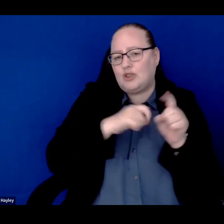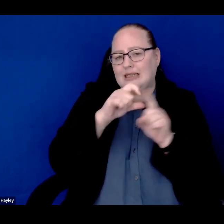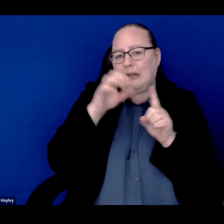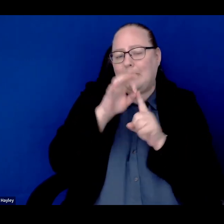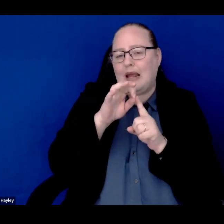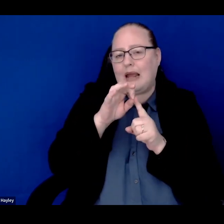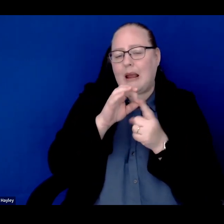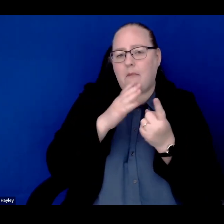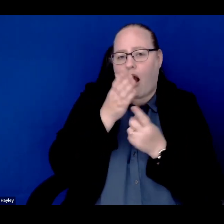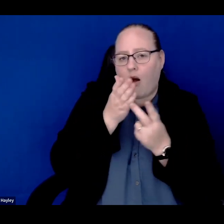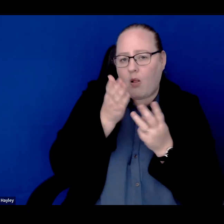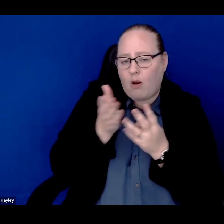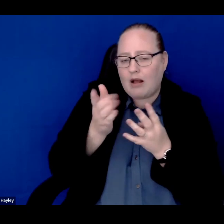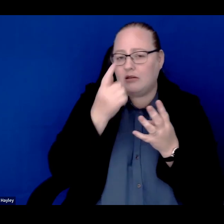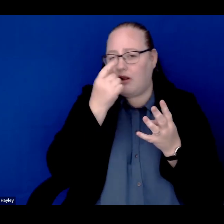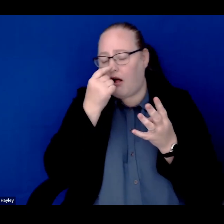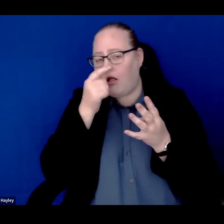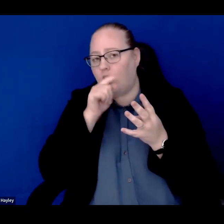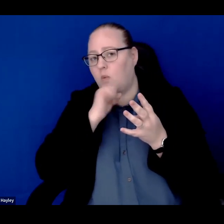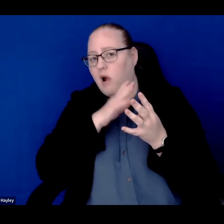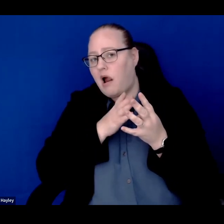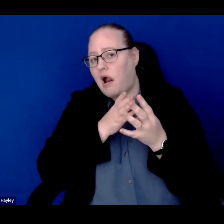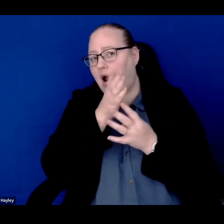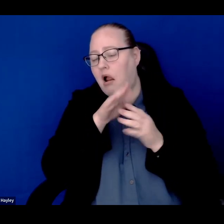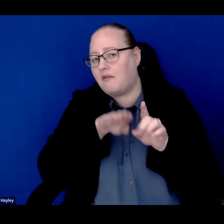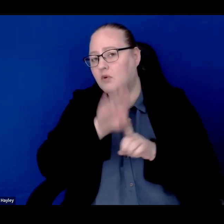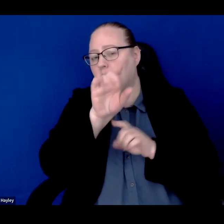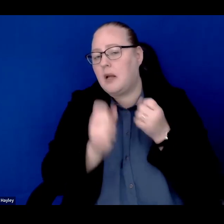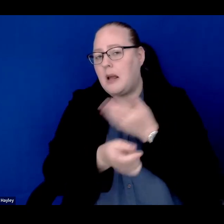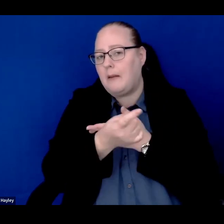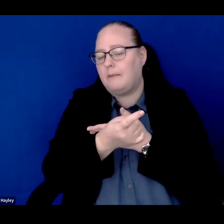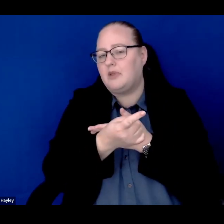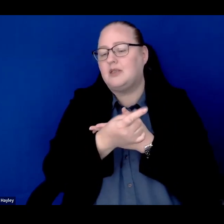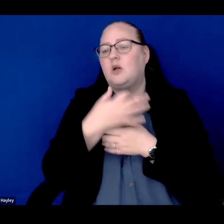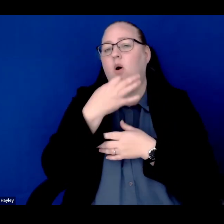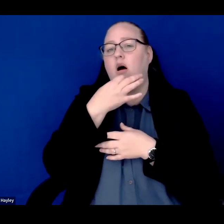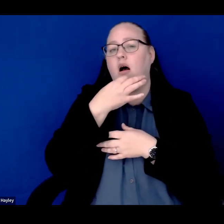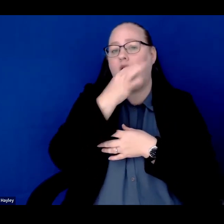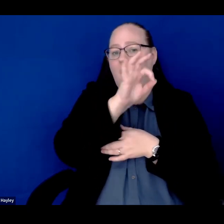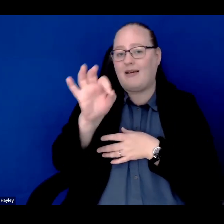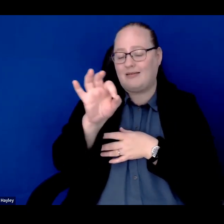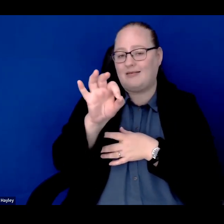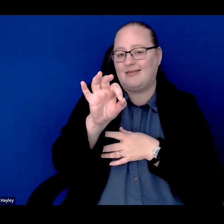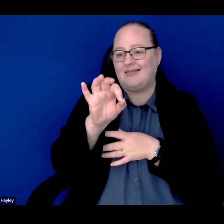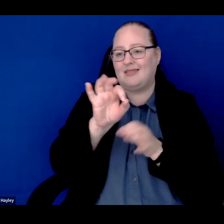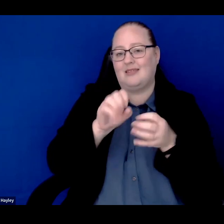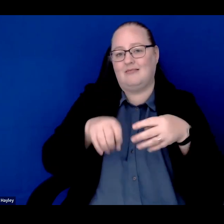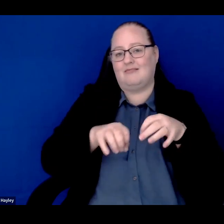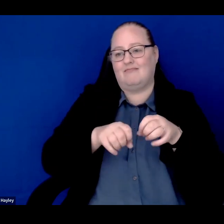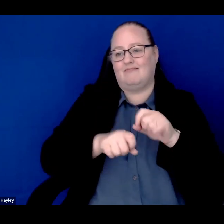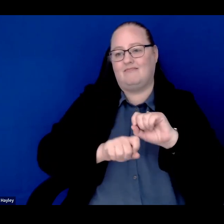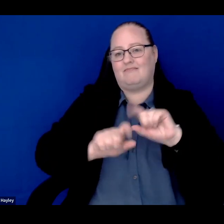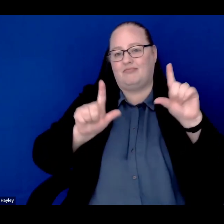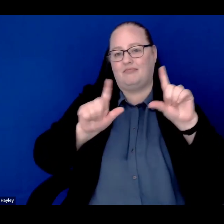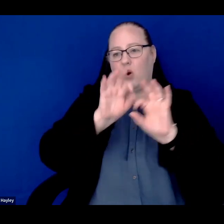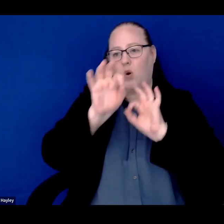before we dive into a conversation with Timothée. And let me start by, we're not